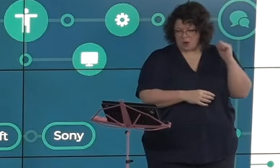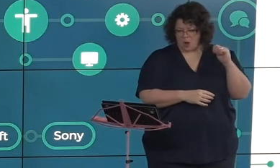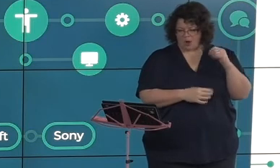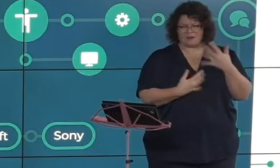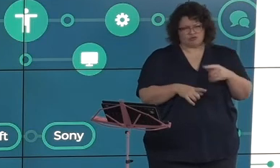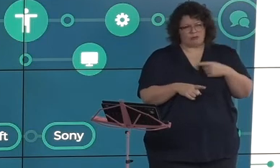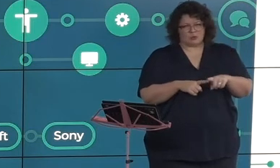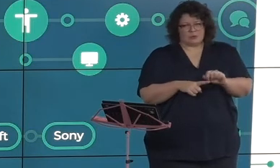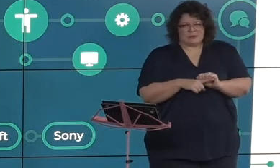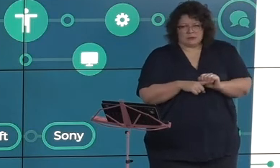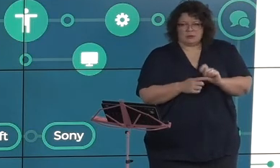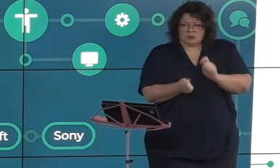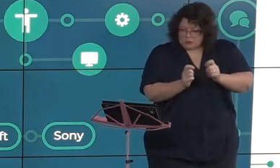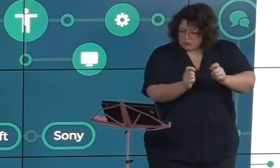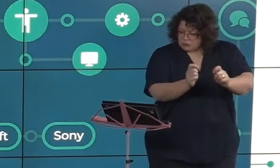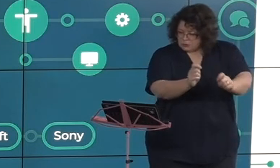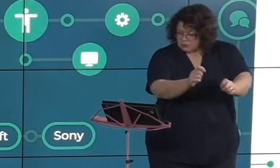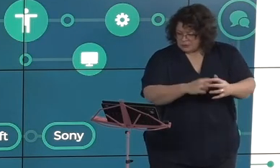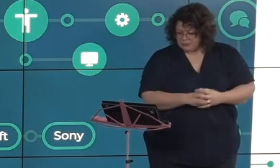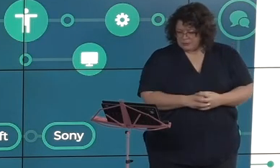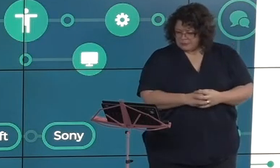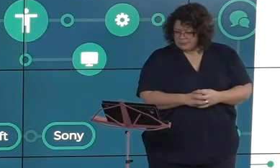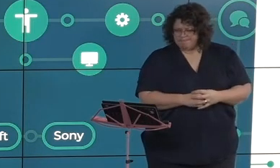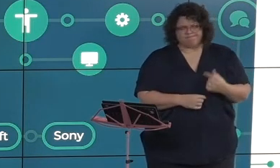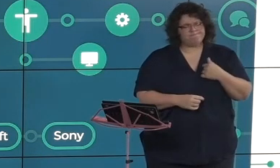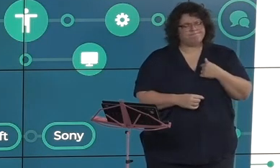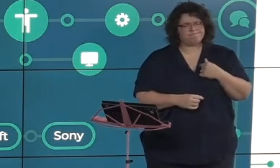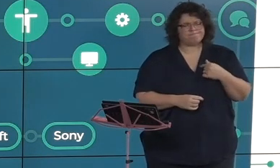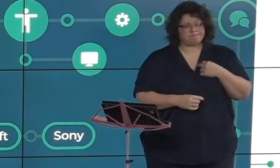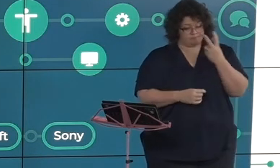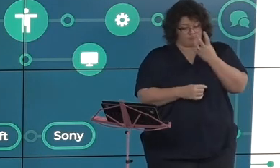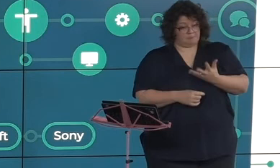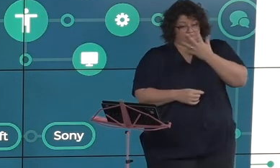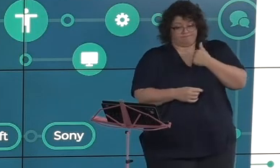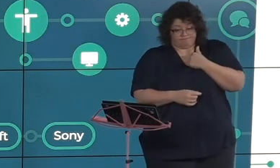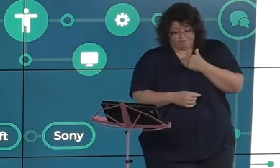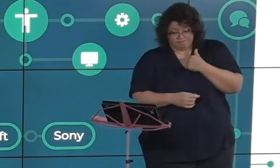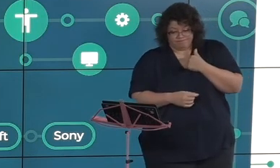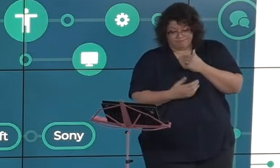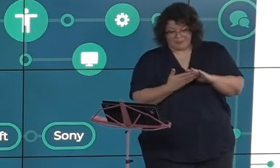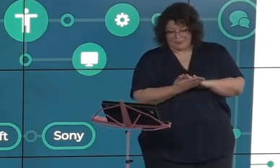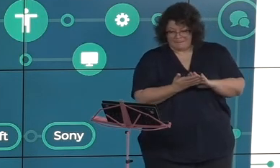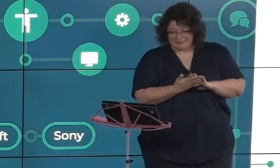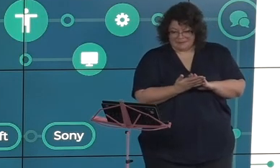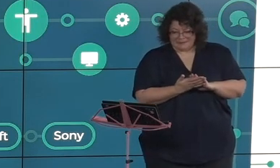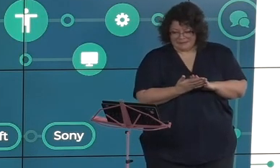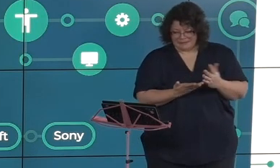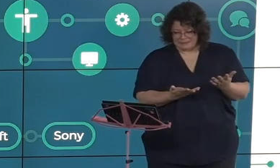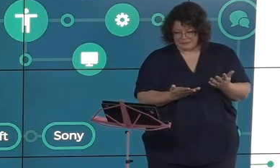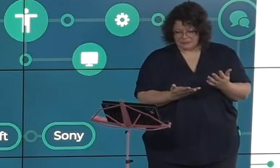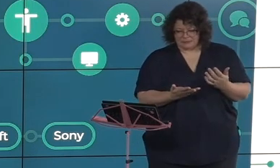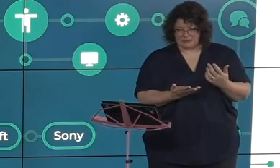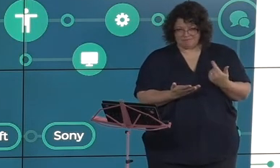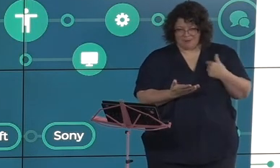extraordinary difference, I also was part of discrimination. So I want to end by saying thank you to all the other people ahead of